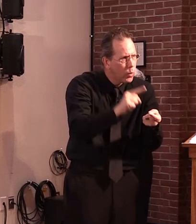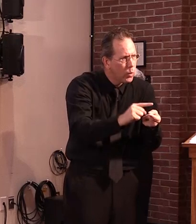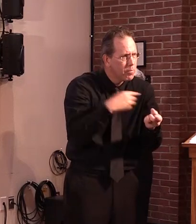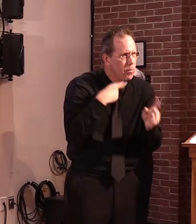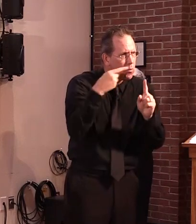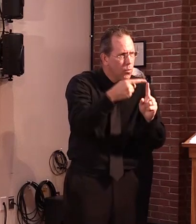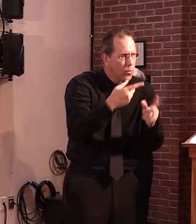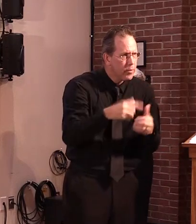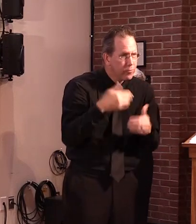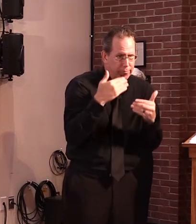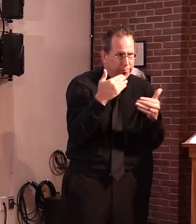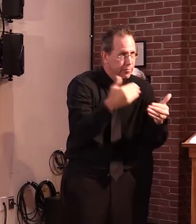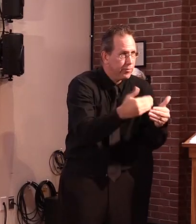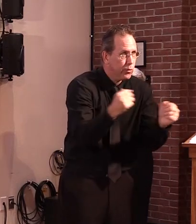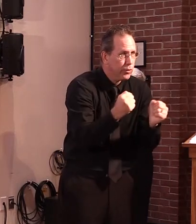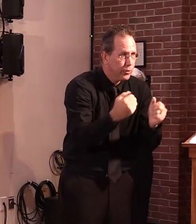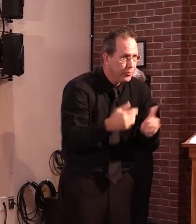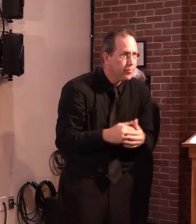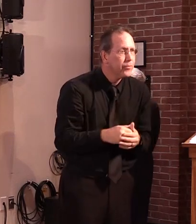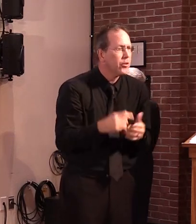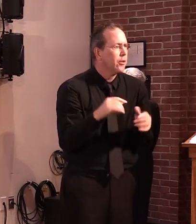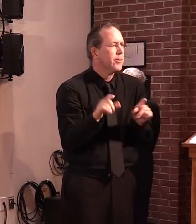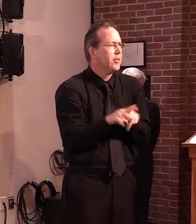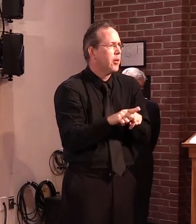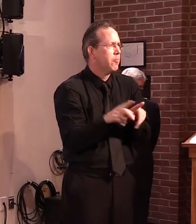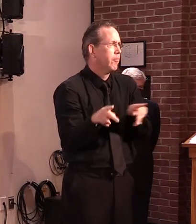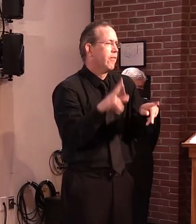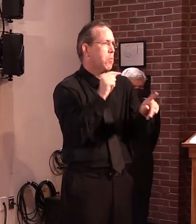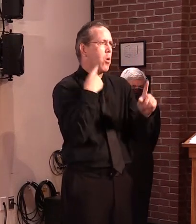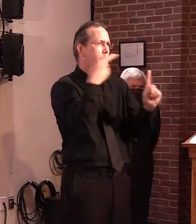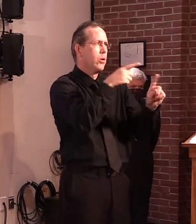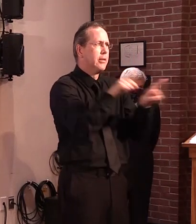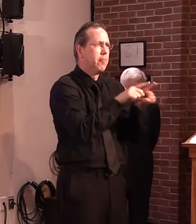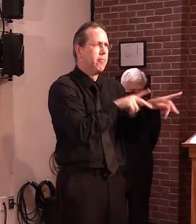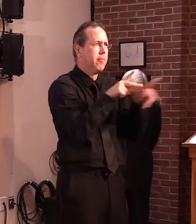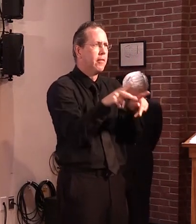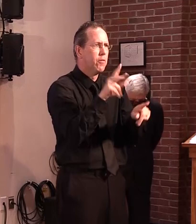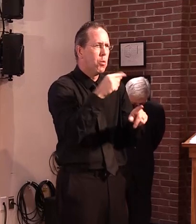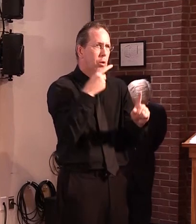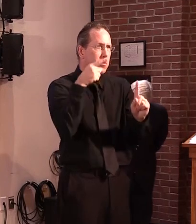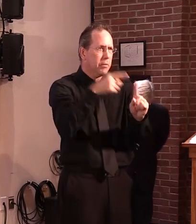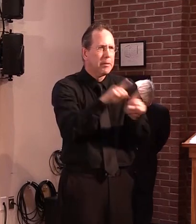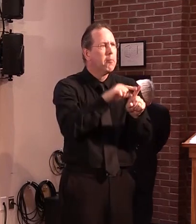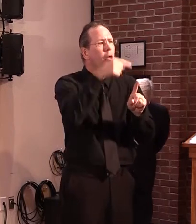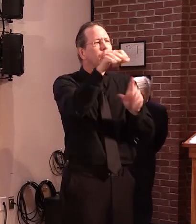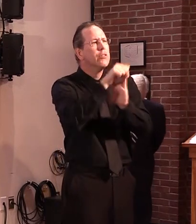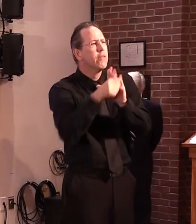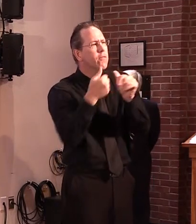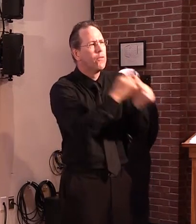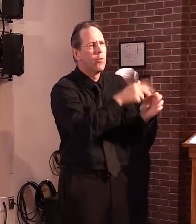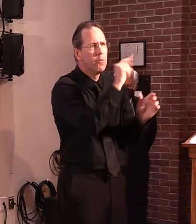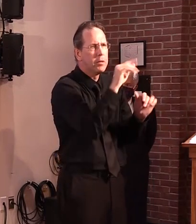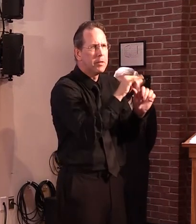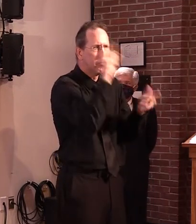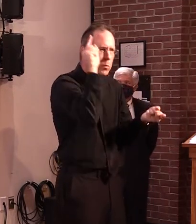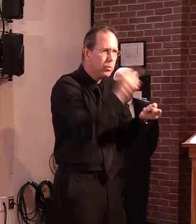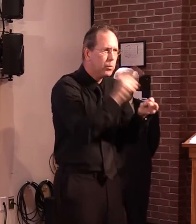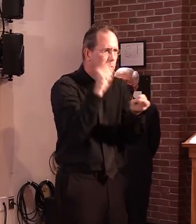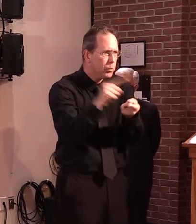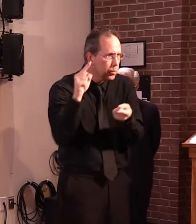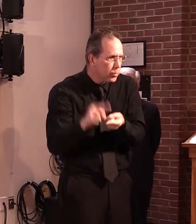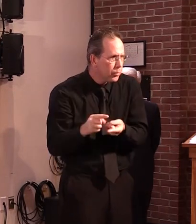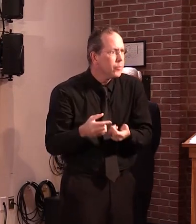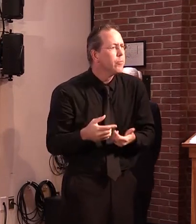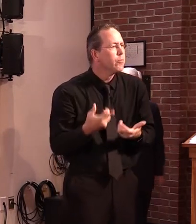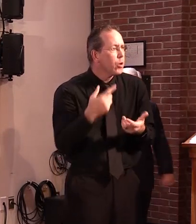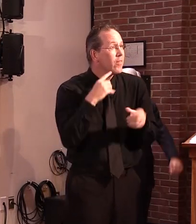as possible, similar to Vermont. Because if we do that, we can come out at the other end of this. Because when we